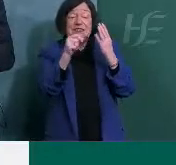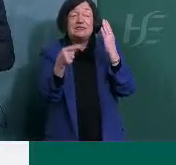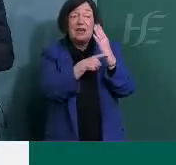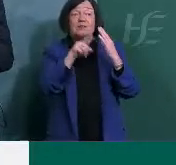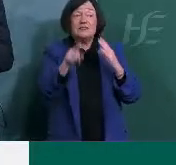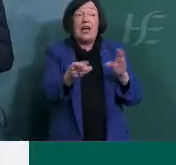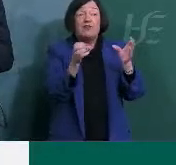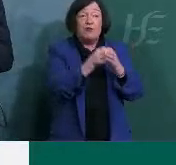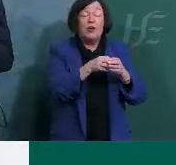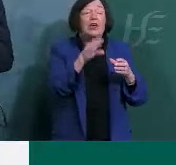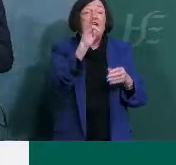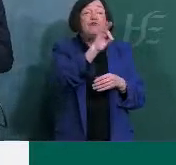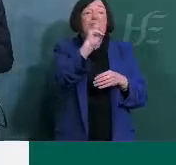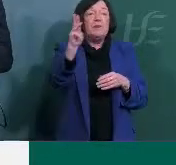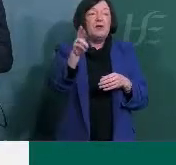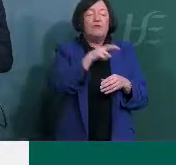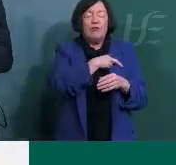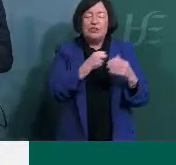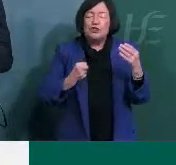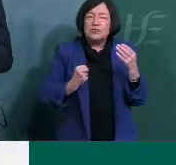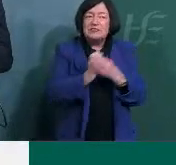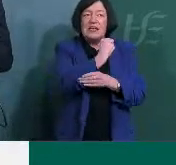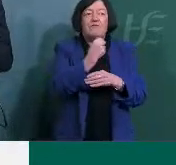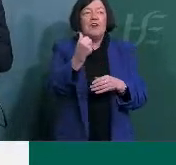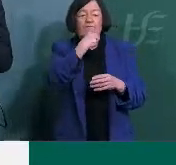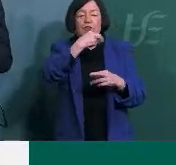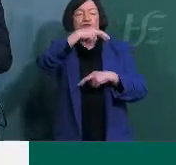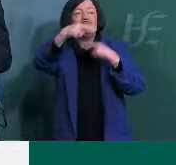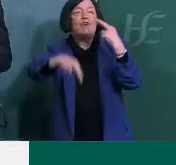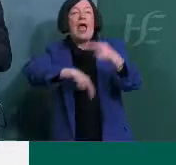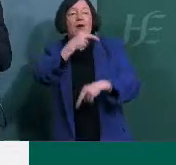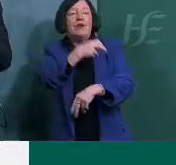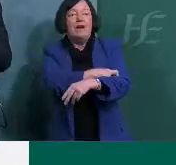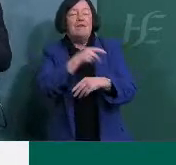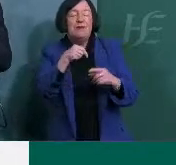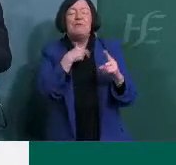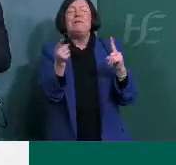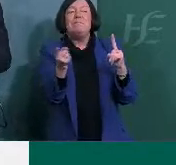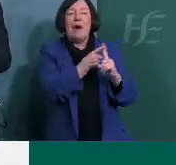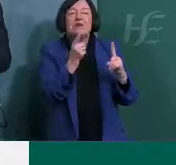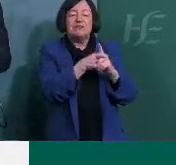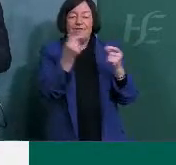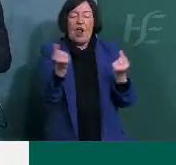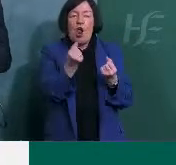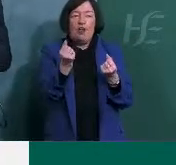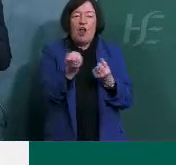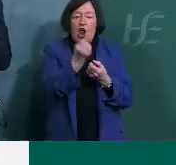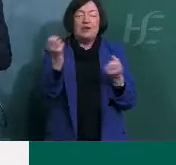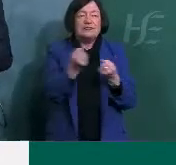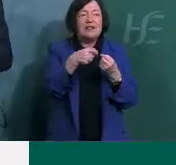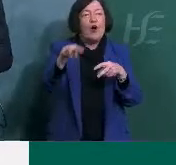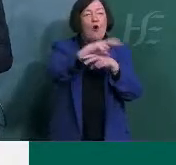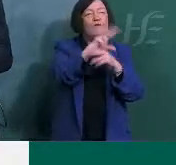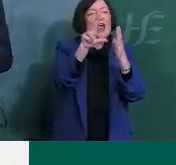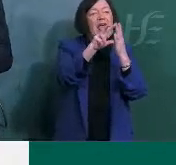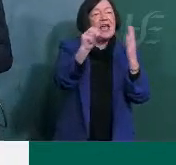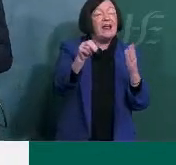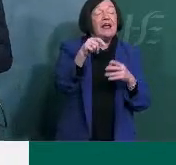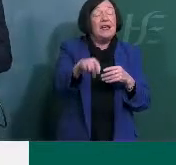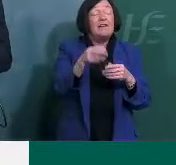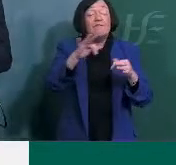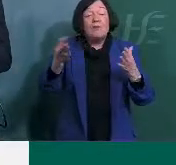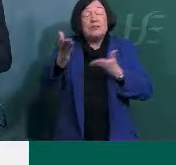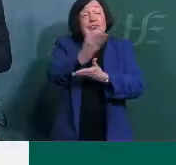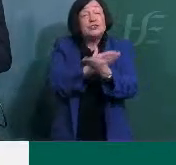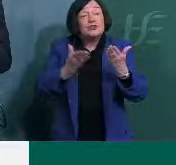group. And general practice were really successful in our first round. And again, we would be very positive, the early indications from the over 80s. And again, even from